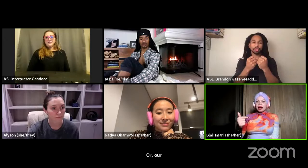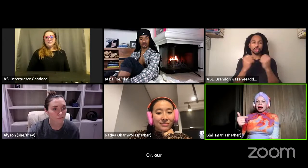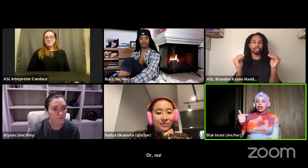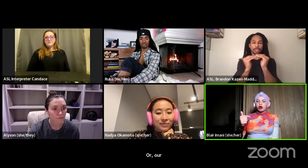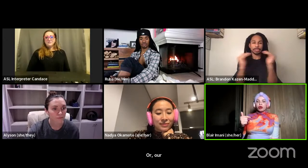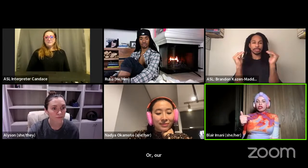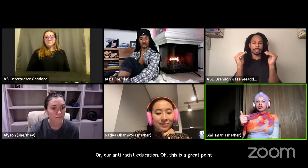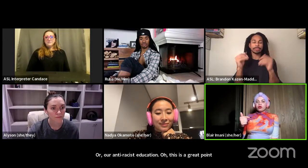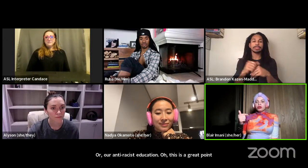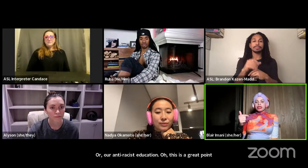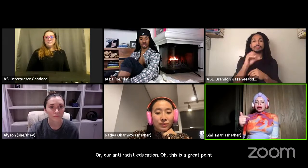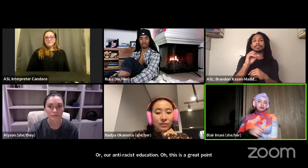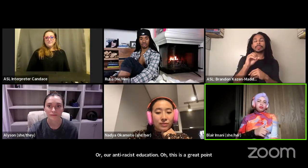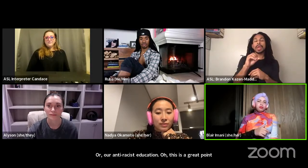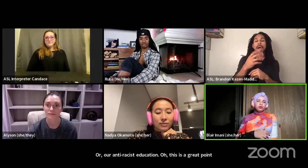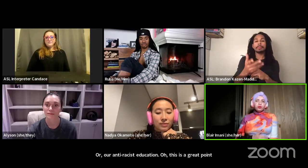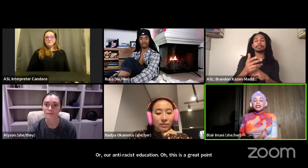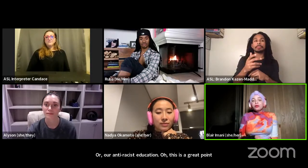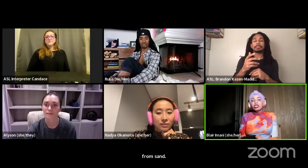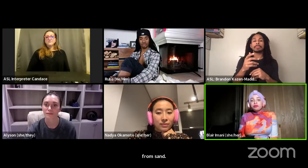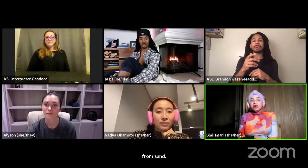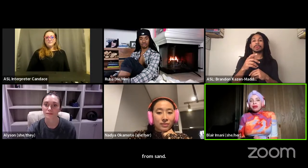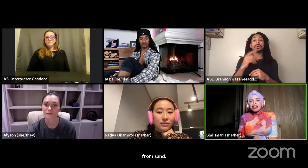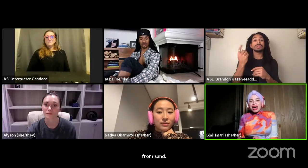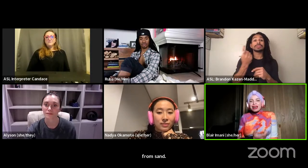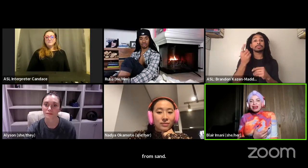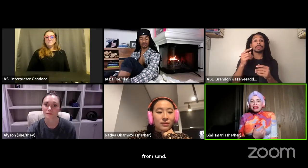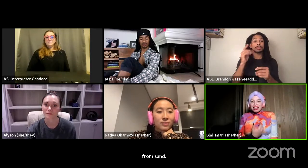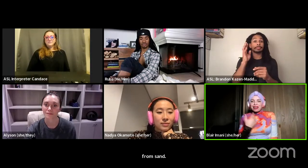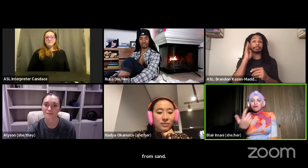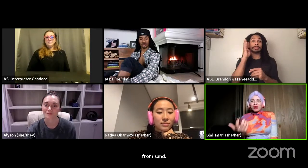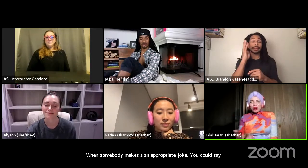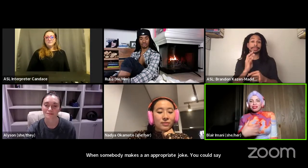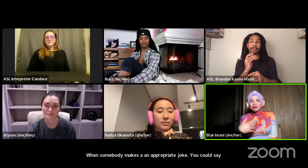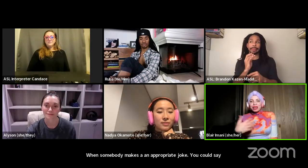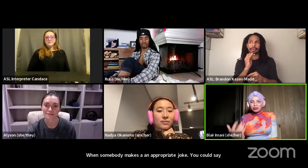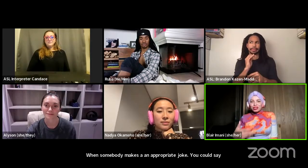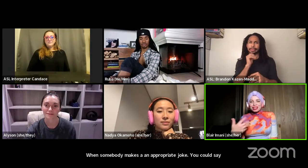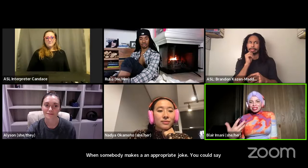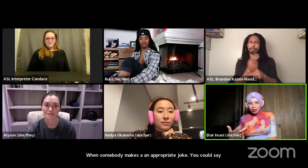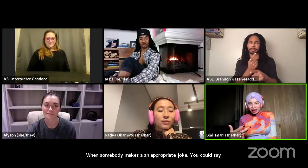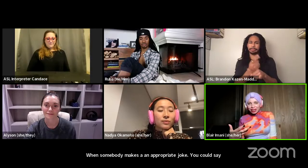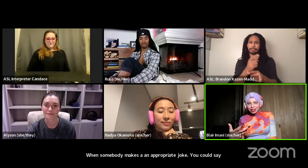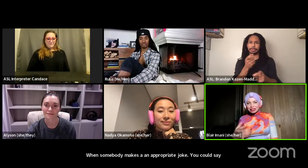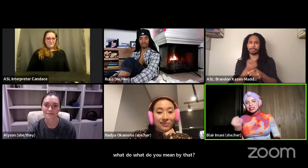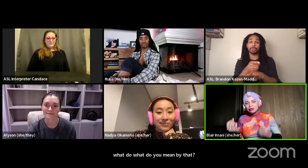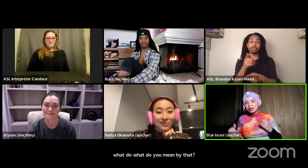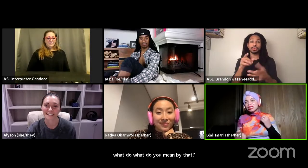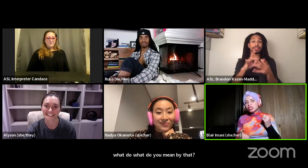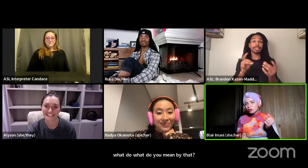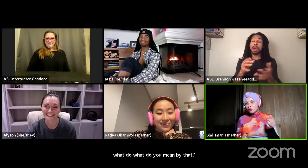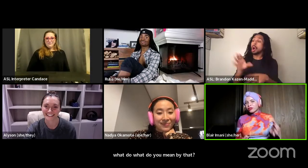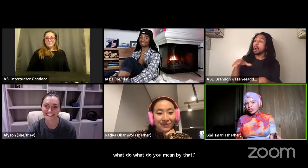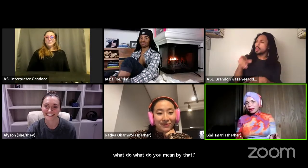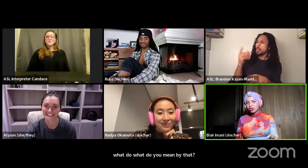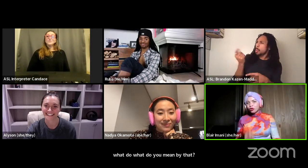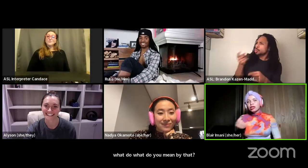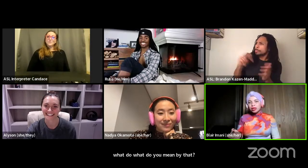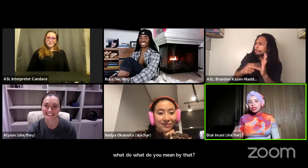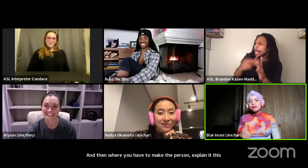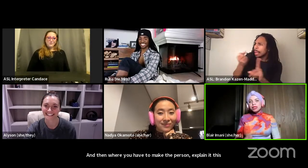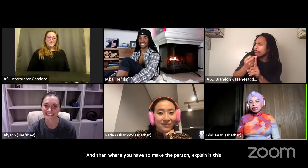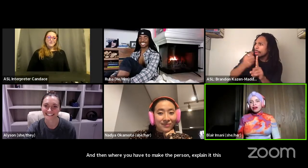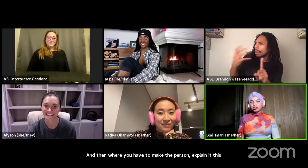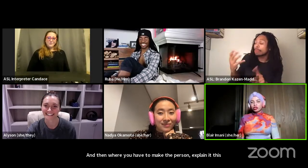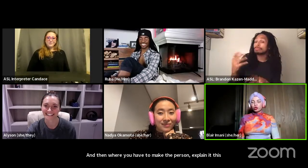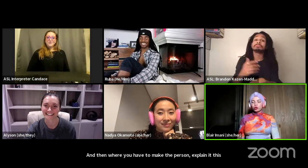somebody makes an inappropriate joke, you can say, what do you mean by that? And then you have to make the person explain it. This can be a little bit more